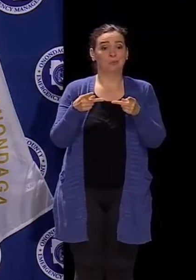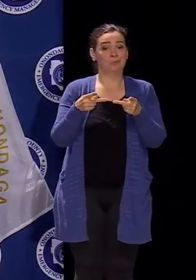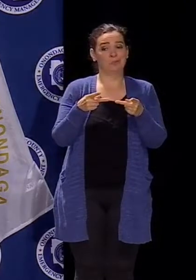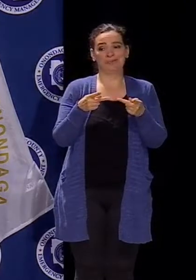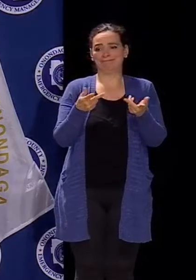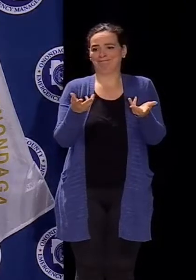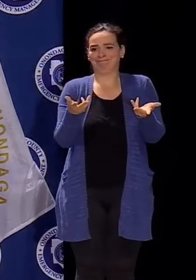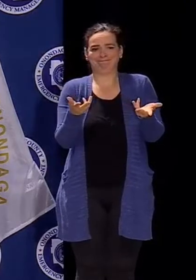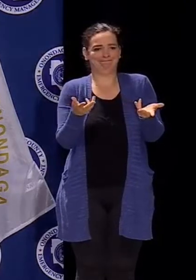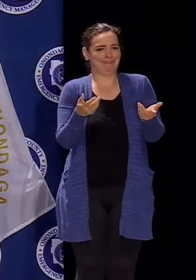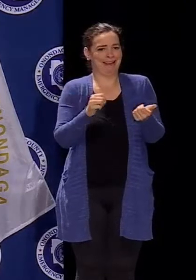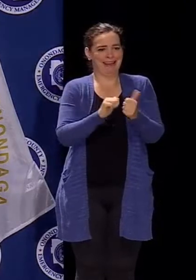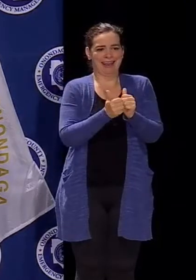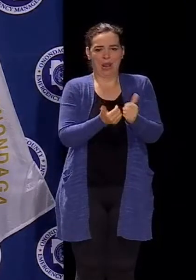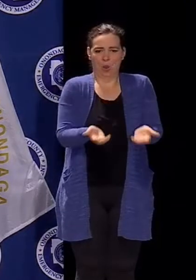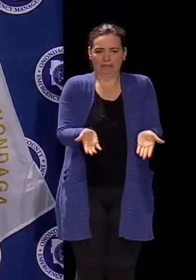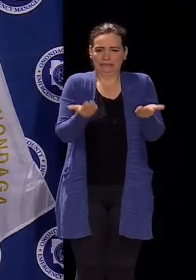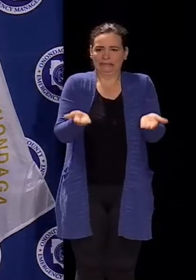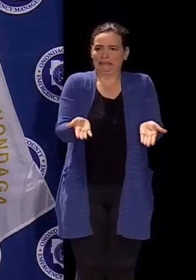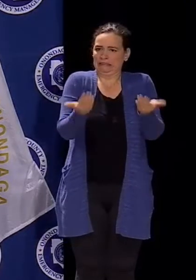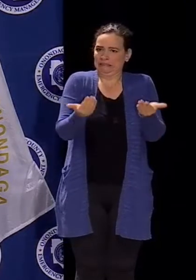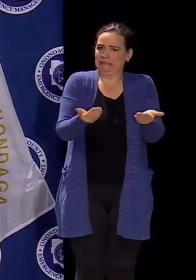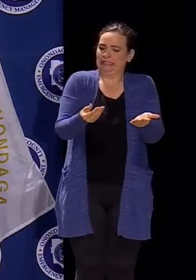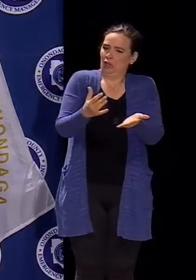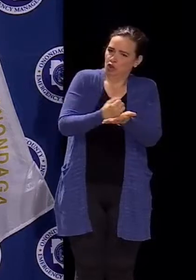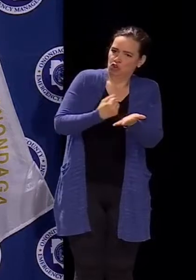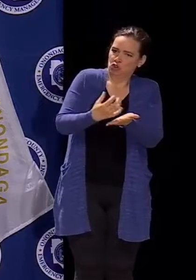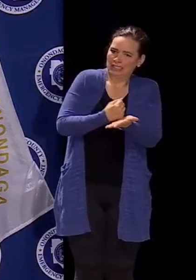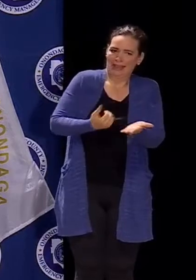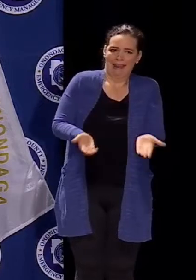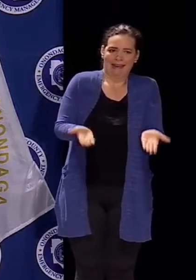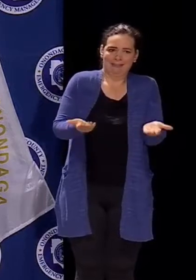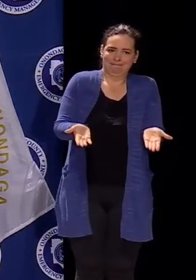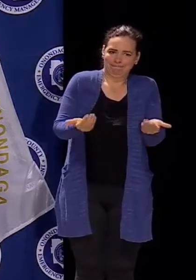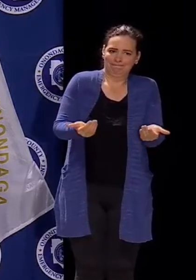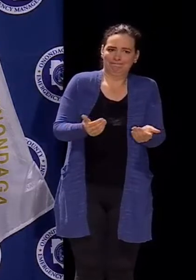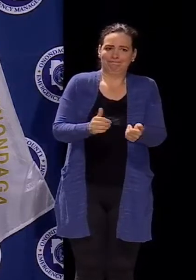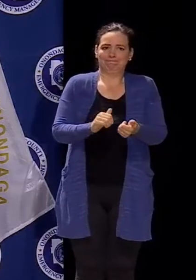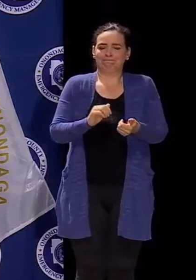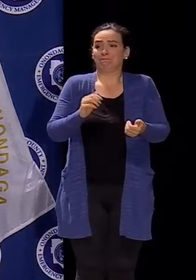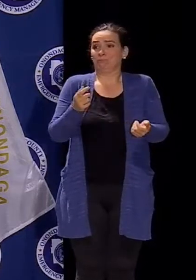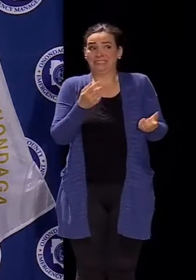federal help and or if the state's going to cut us more. The options are not going to be good.